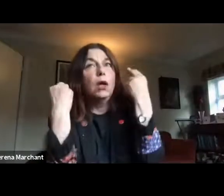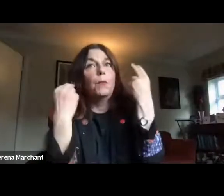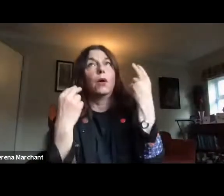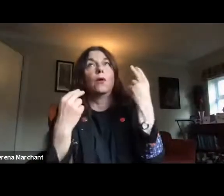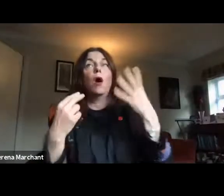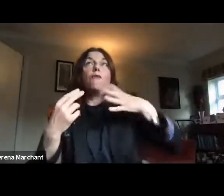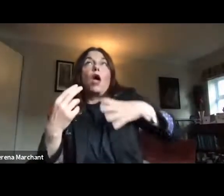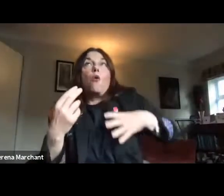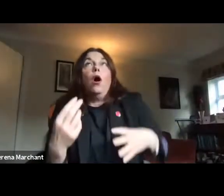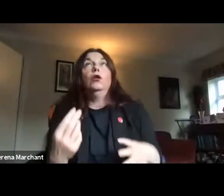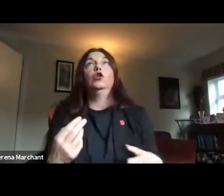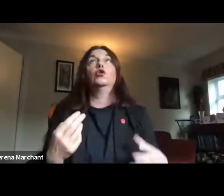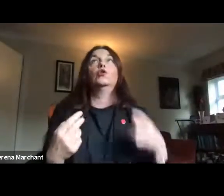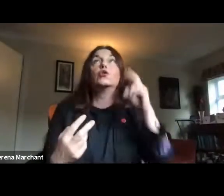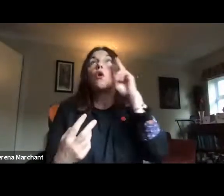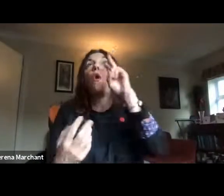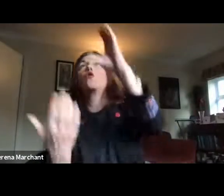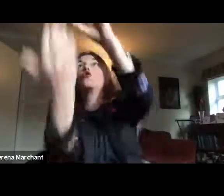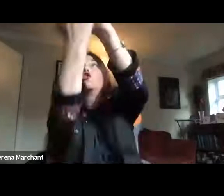feel vulnerable.